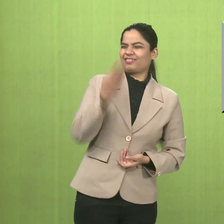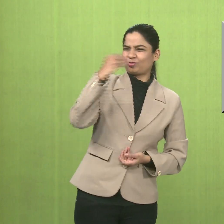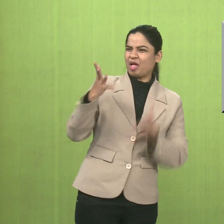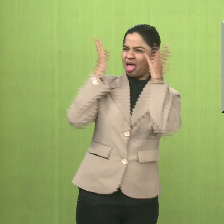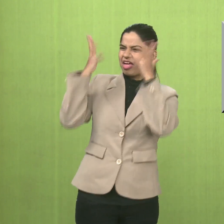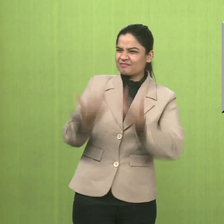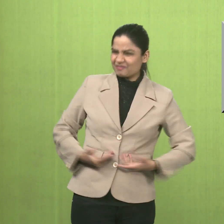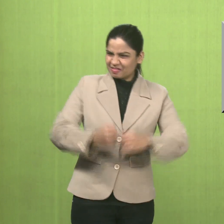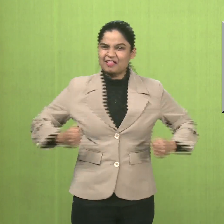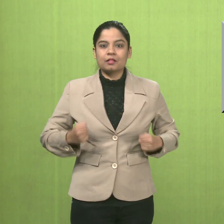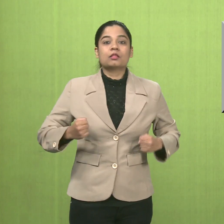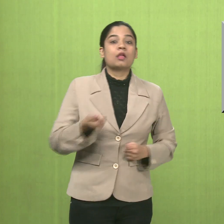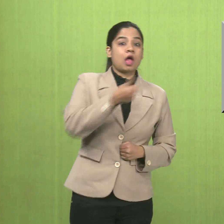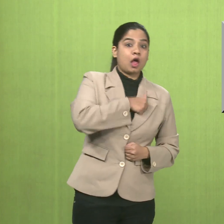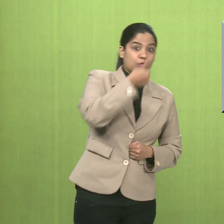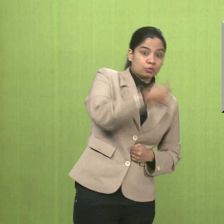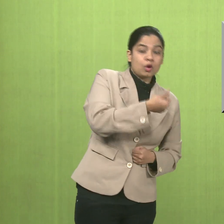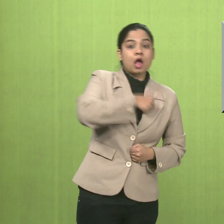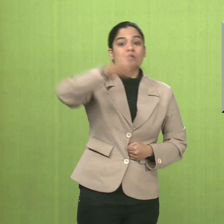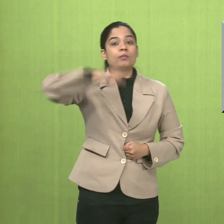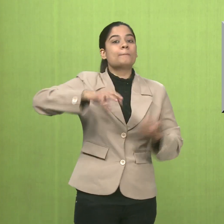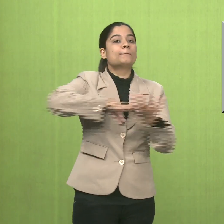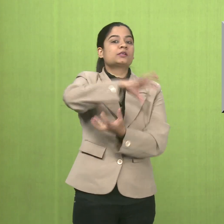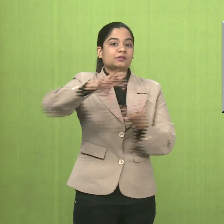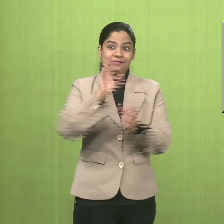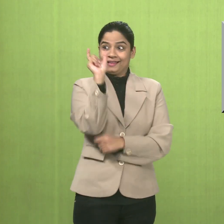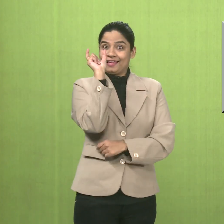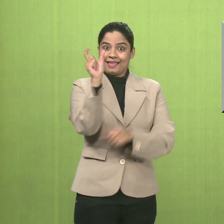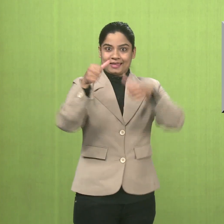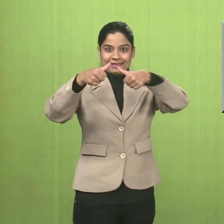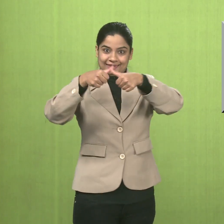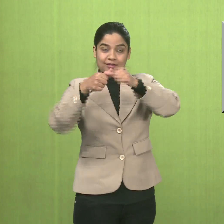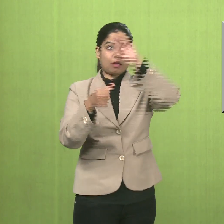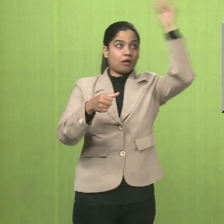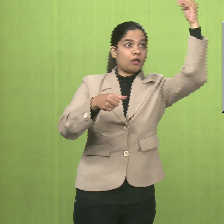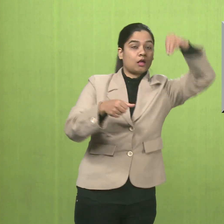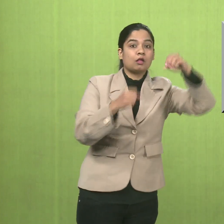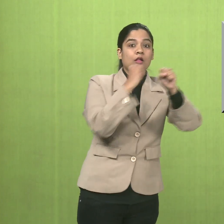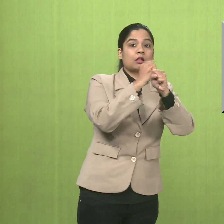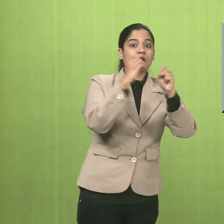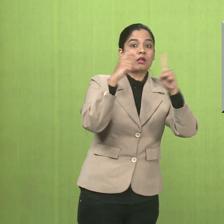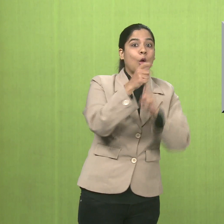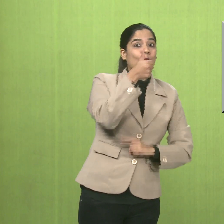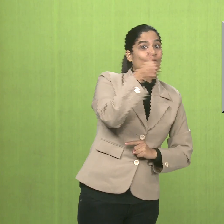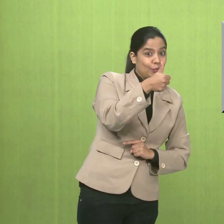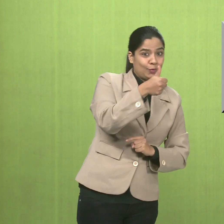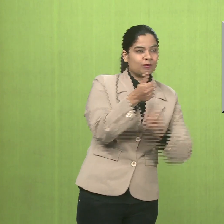attitude, who are really mean and cruel. So it can be both good or bad, good attitude